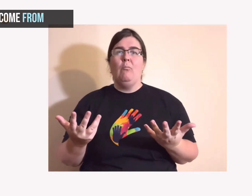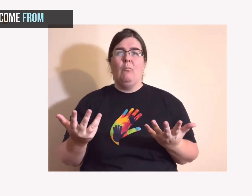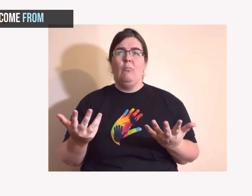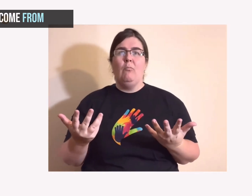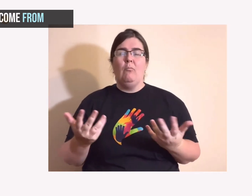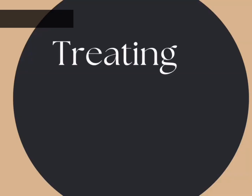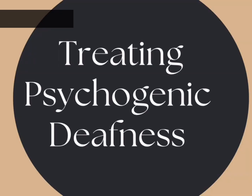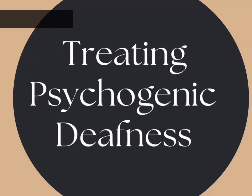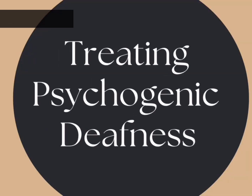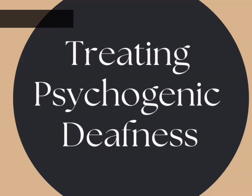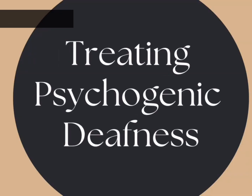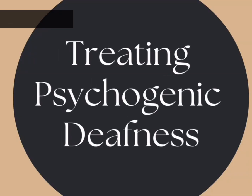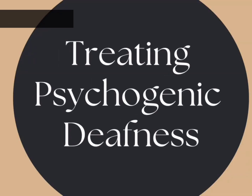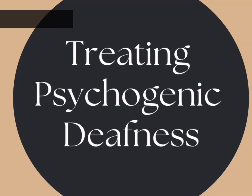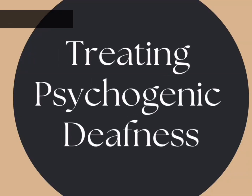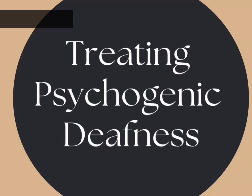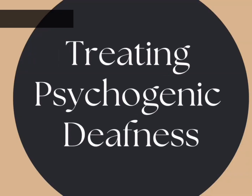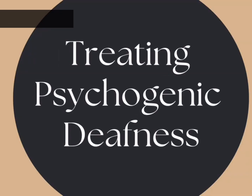that come from?